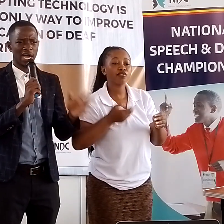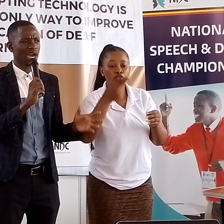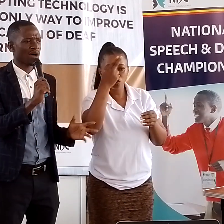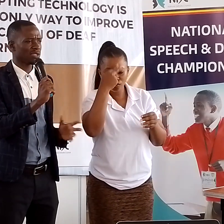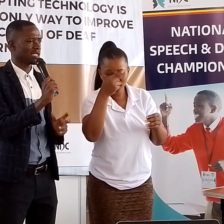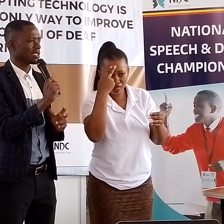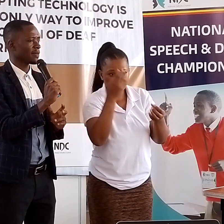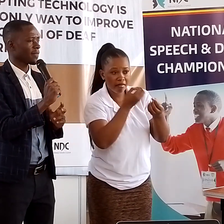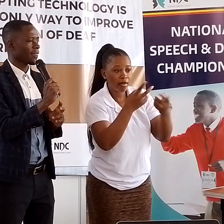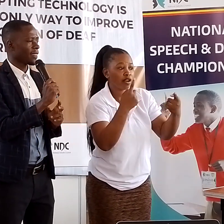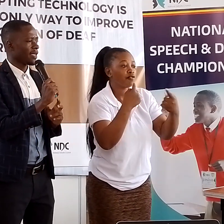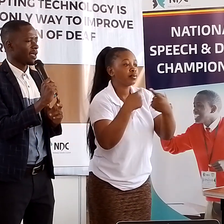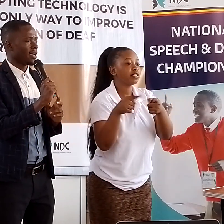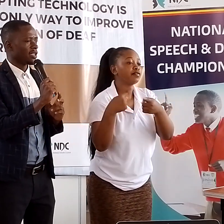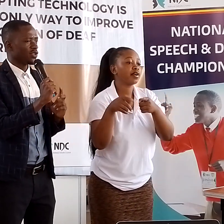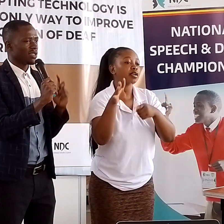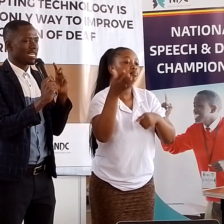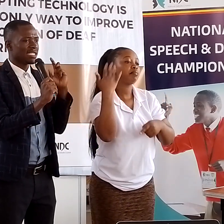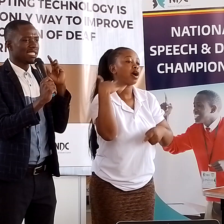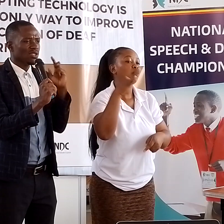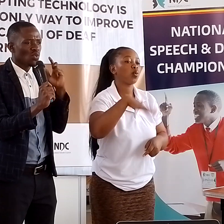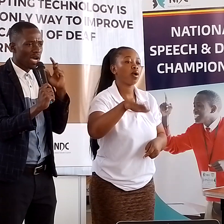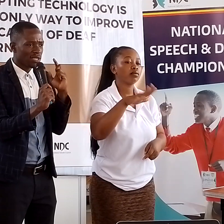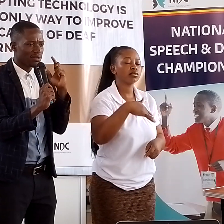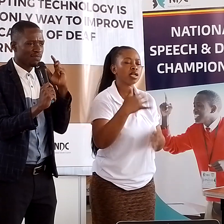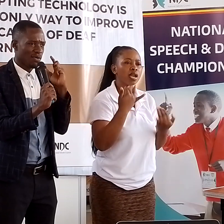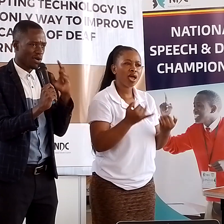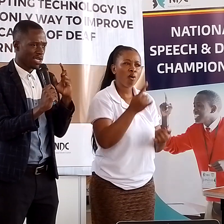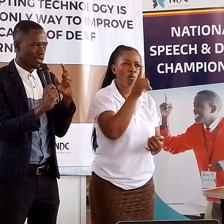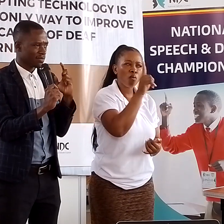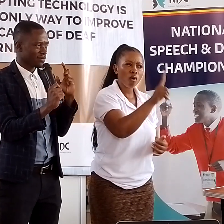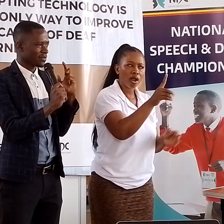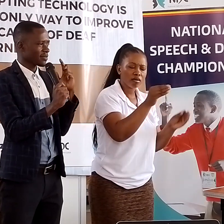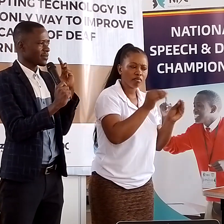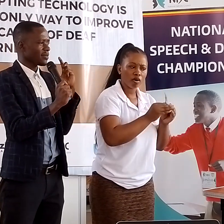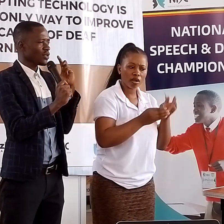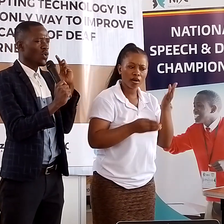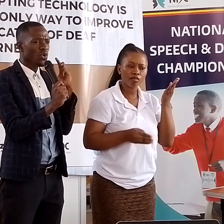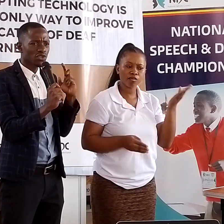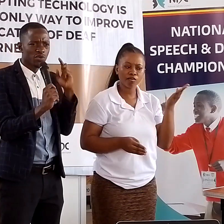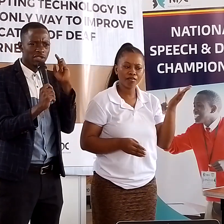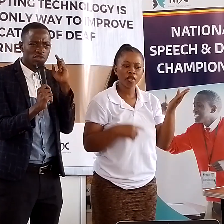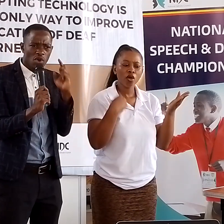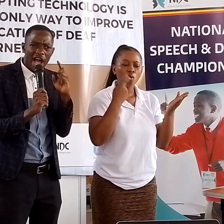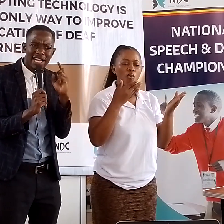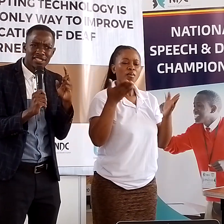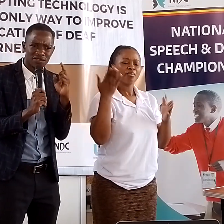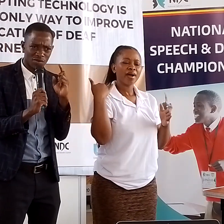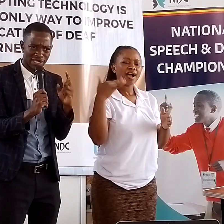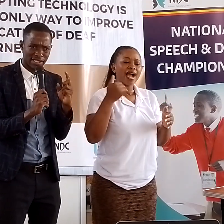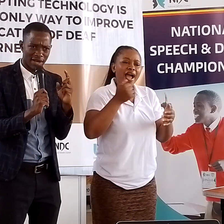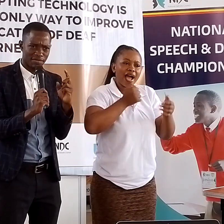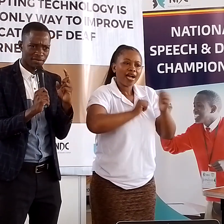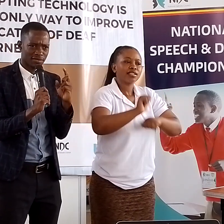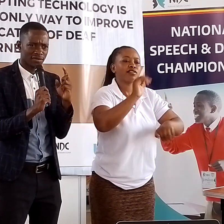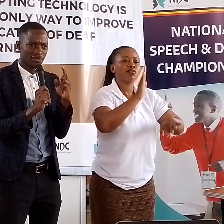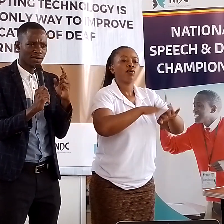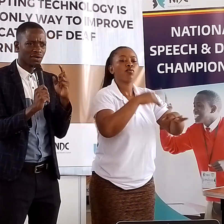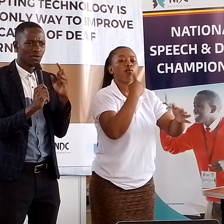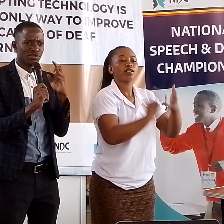different backgrounds. So there is this one boy who used to be so active on